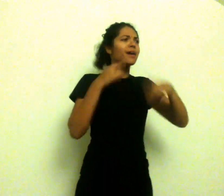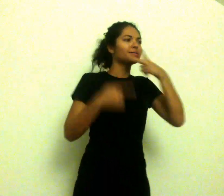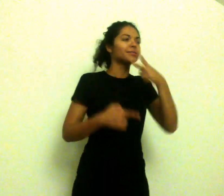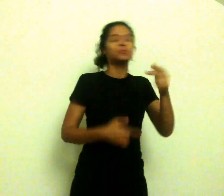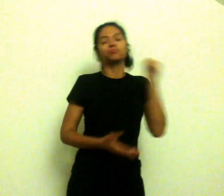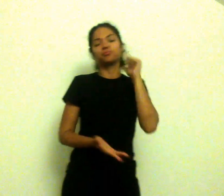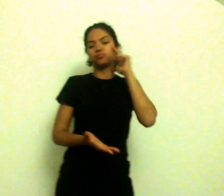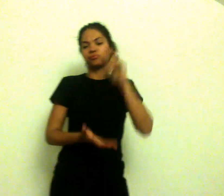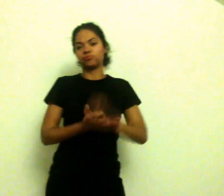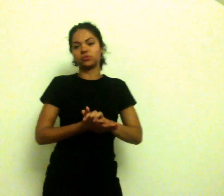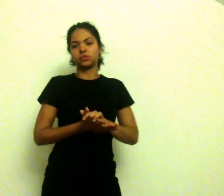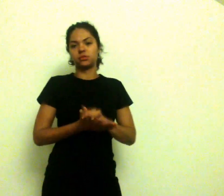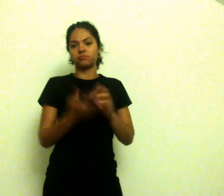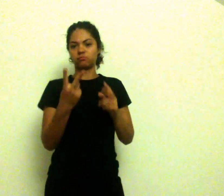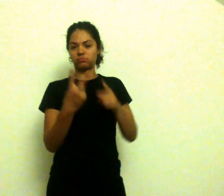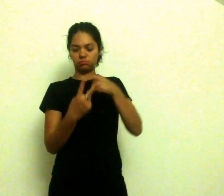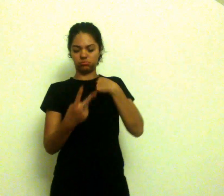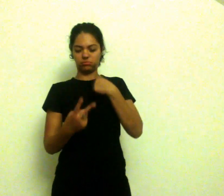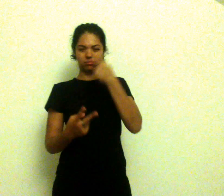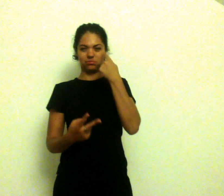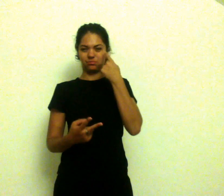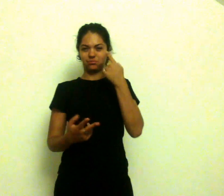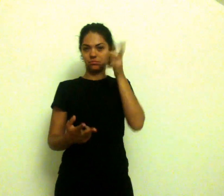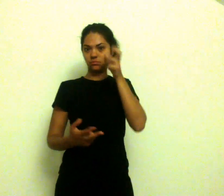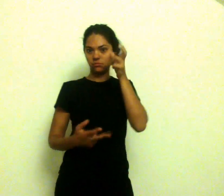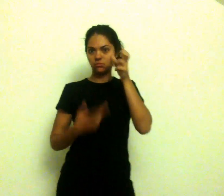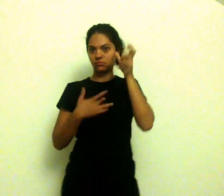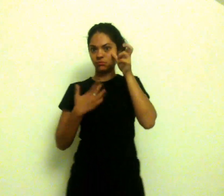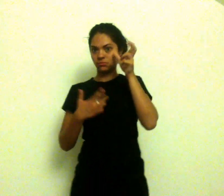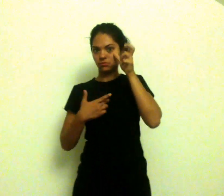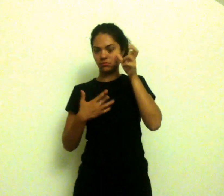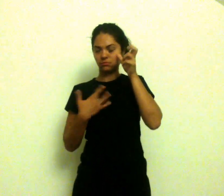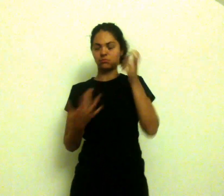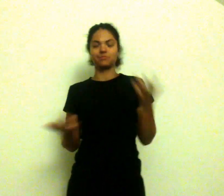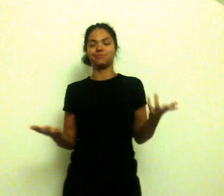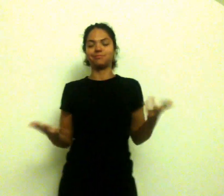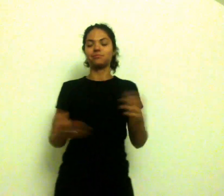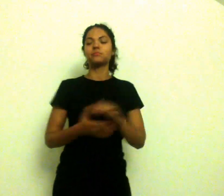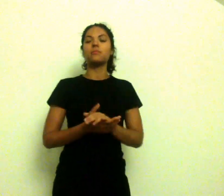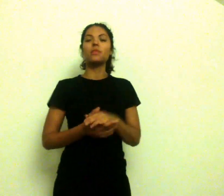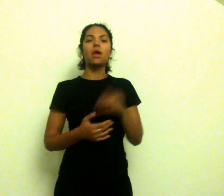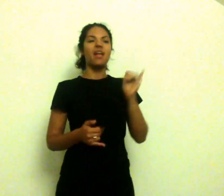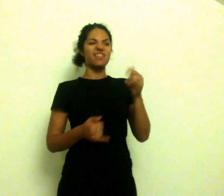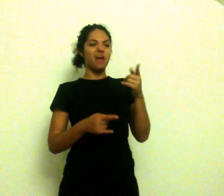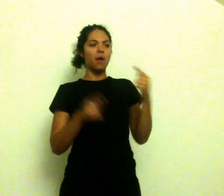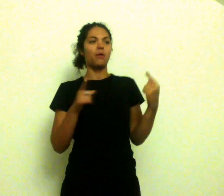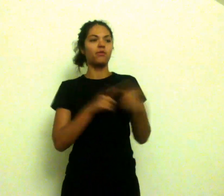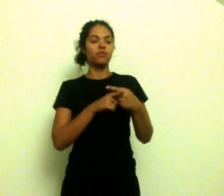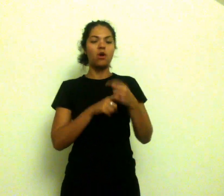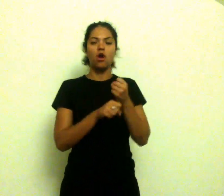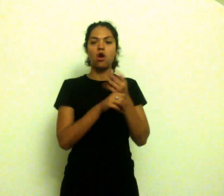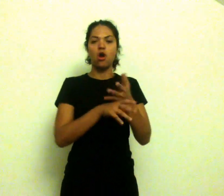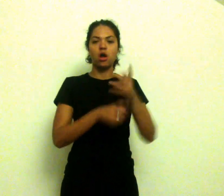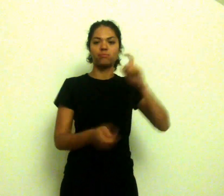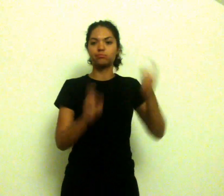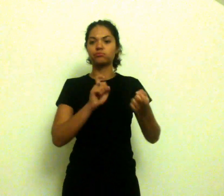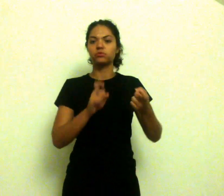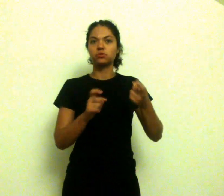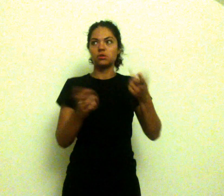that eye gate with which we define reality. Somewhere, of course, in the middle of this century, the world began to